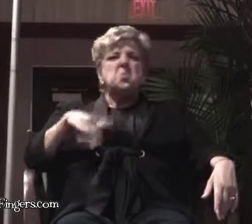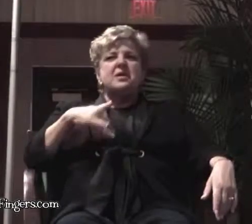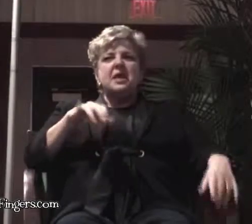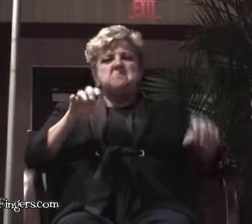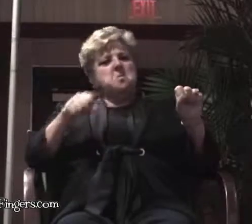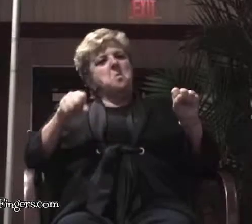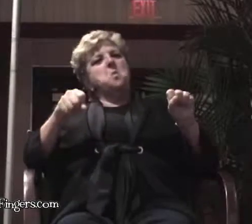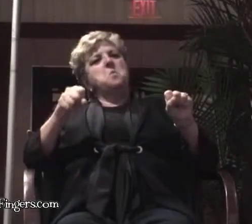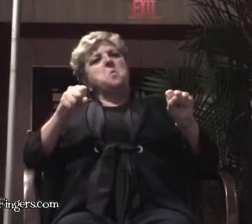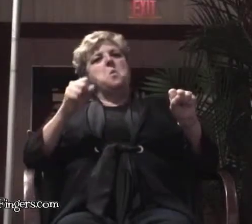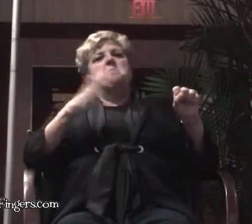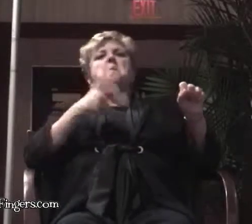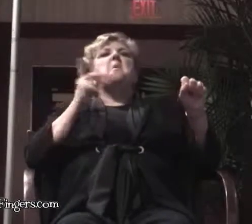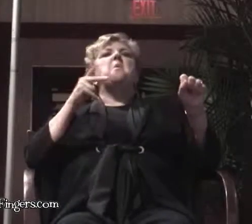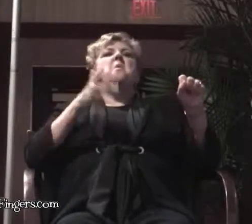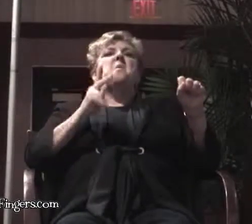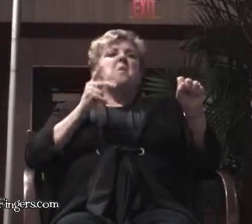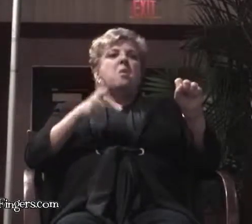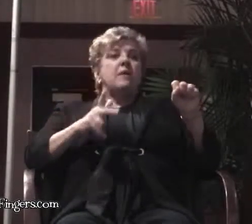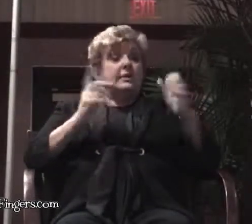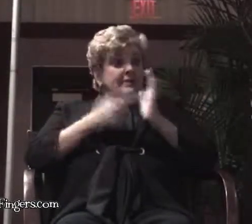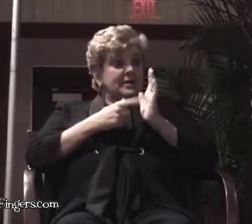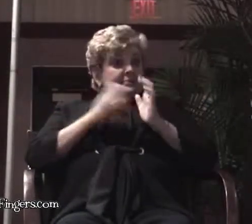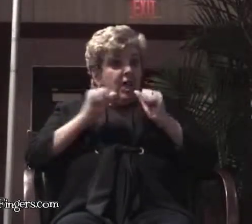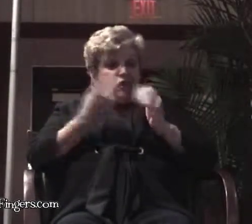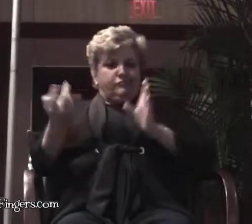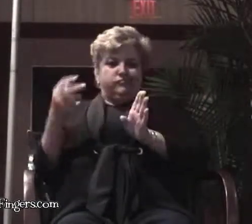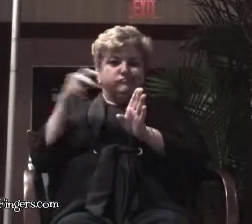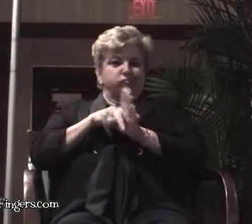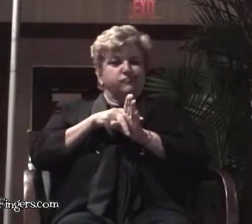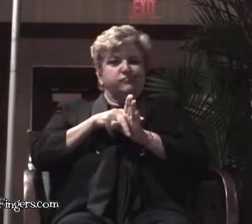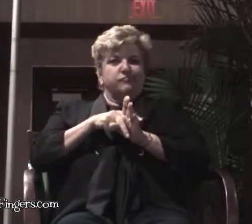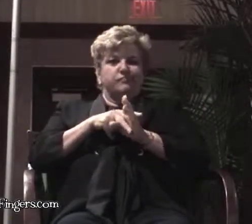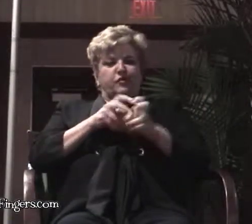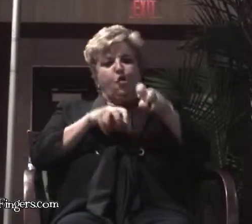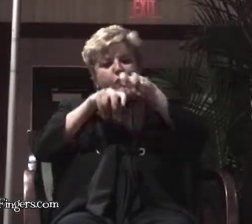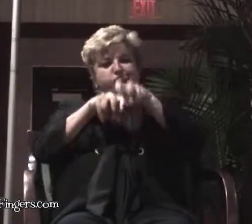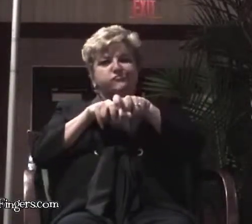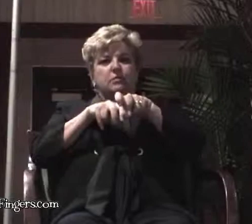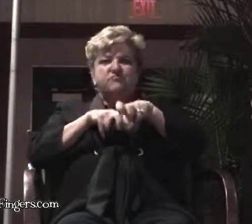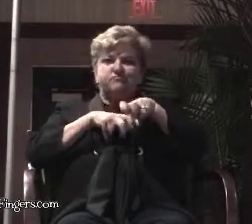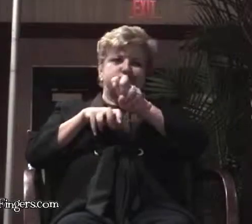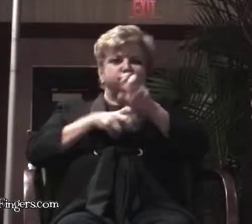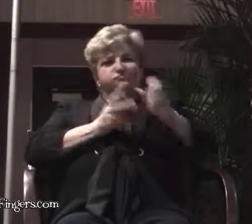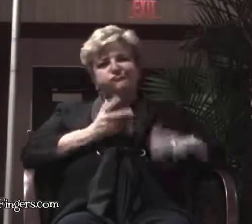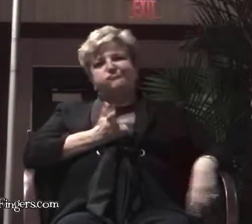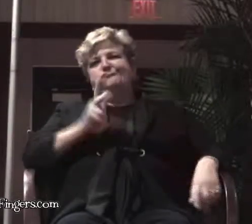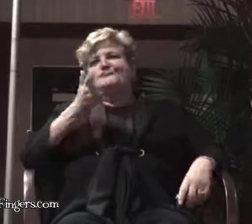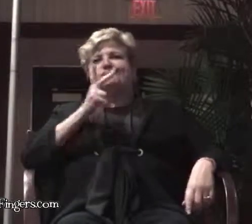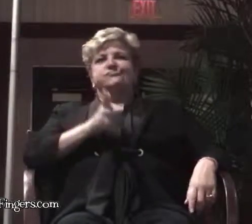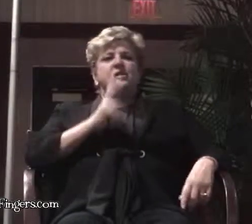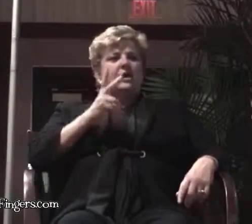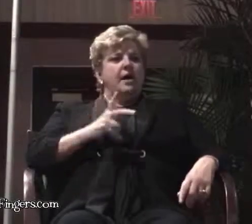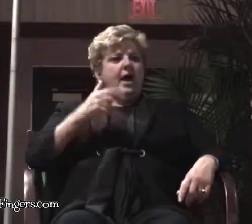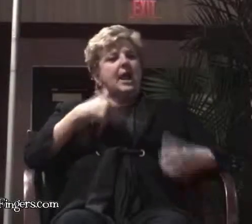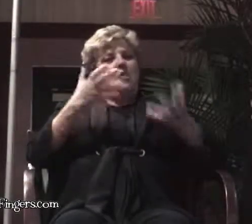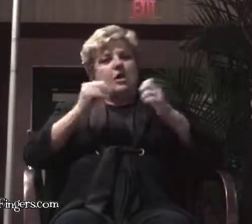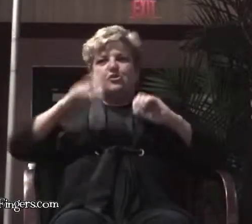let me get on with it. And he'd buzz off on that motorcycle. I wanted to be like my dad. I wanted to grow up and be a